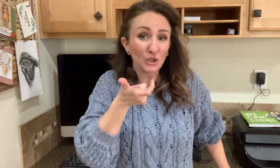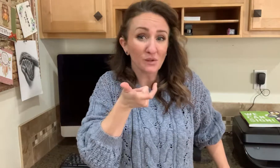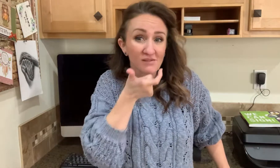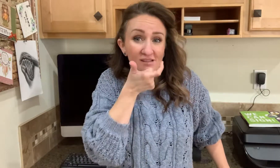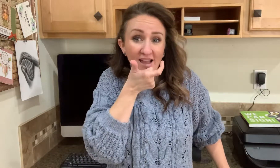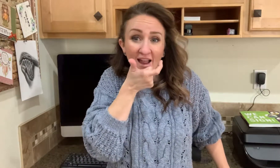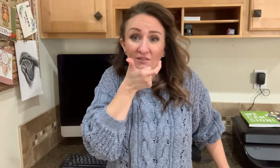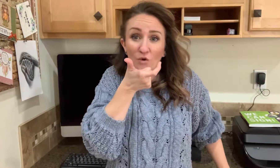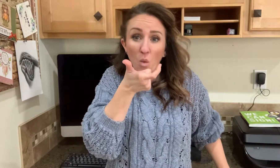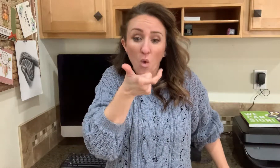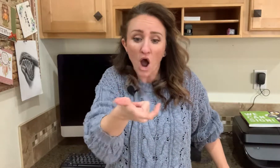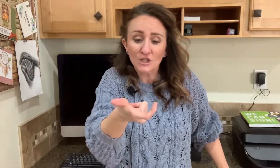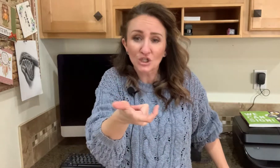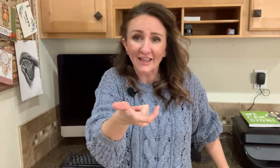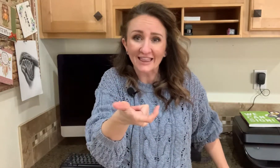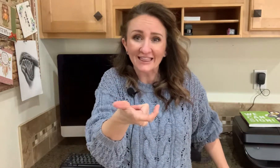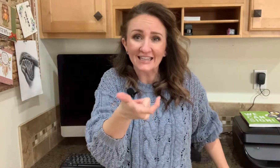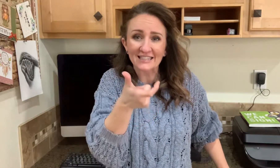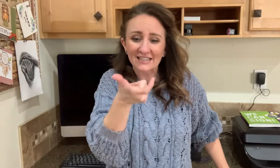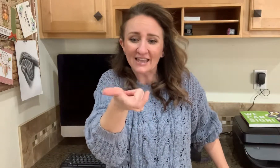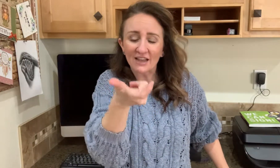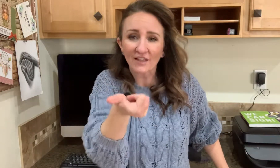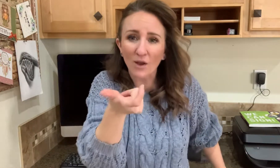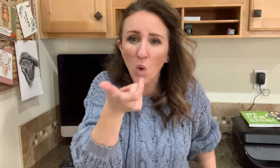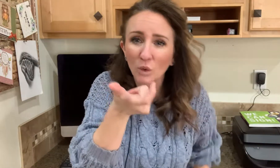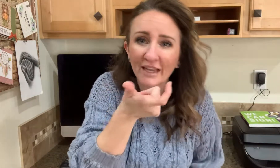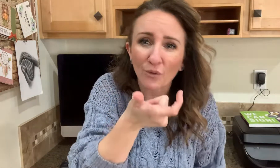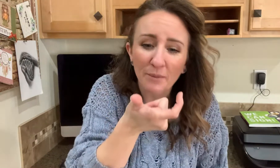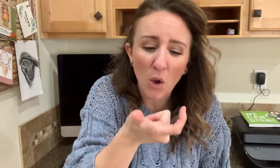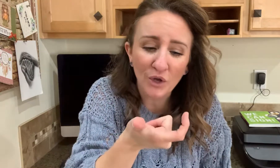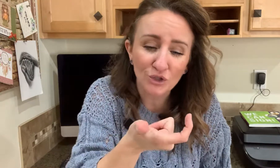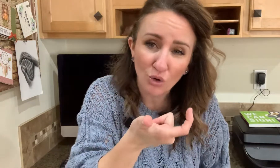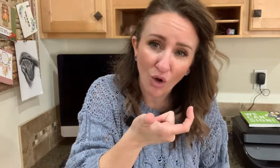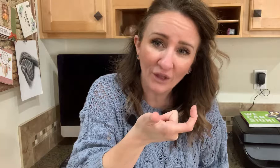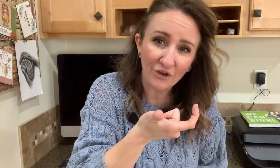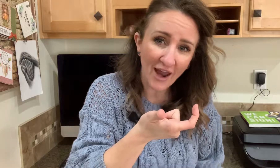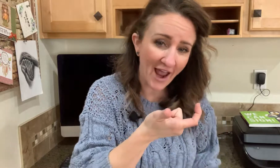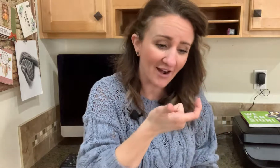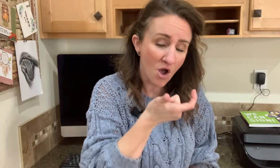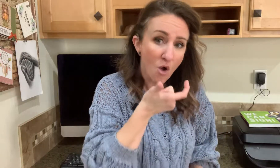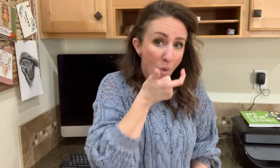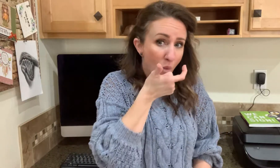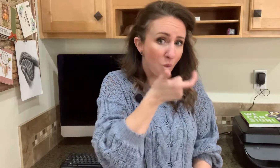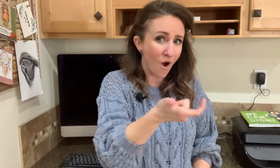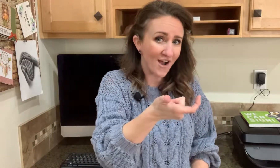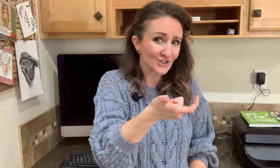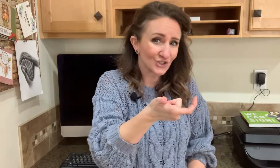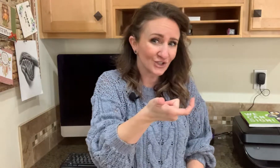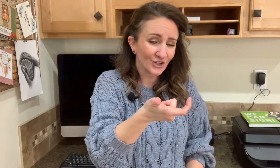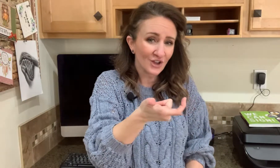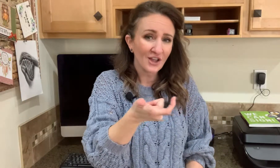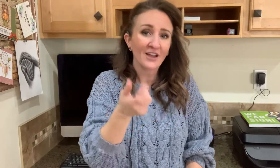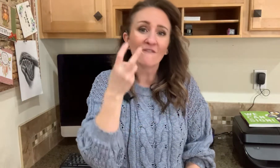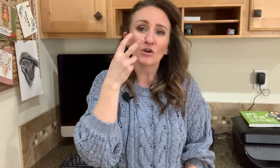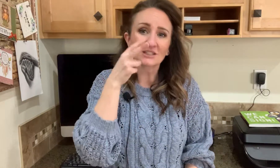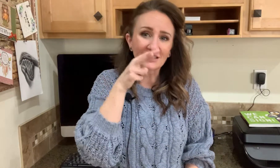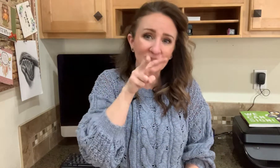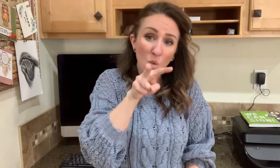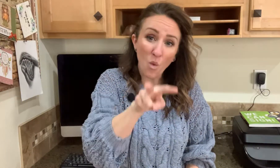the sign for watch like this. Think of like holding a remote control in your hand. Watch versus